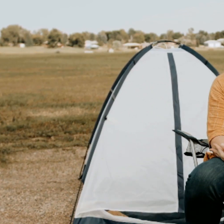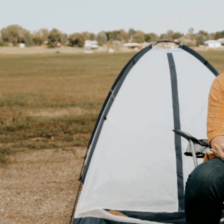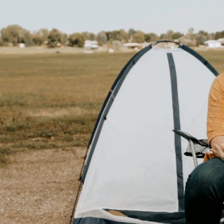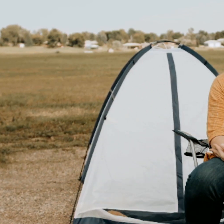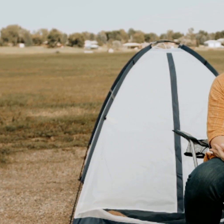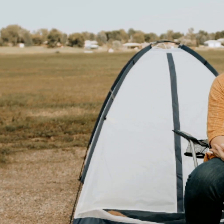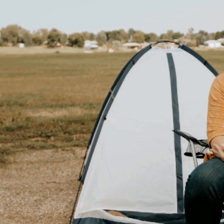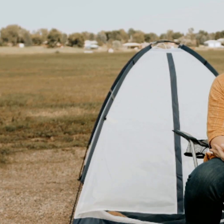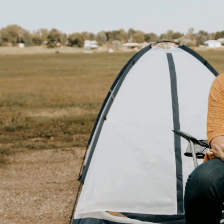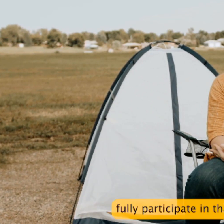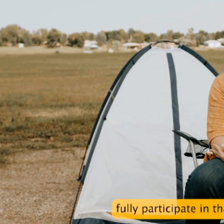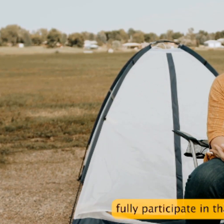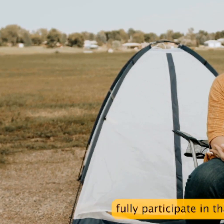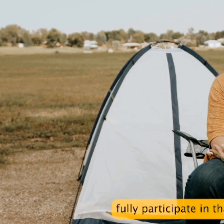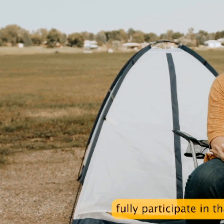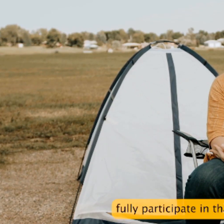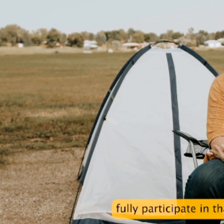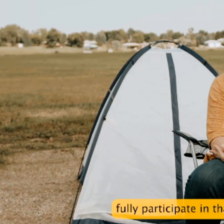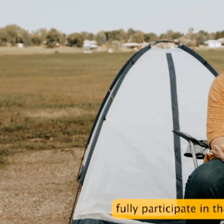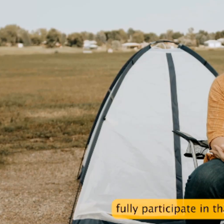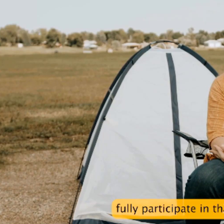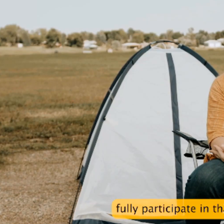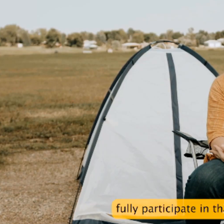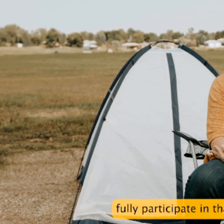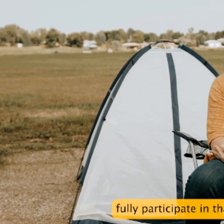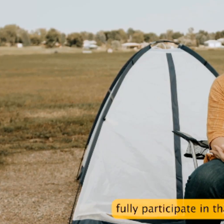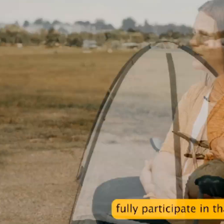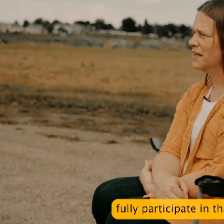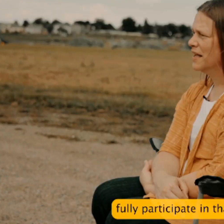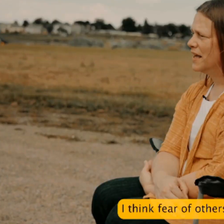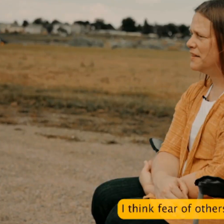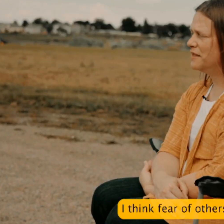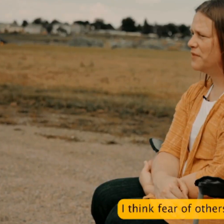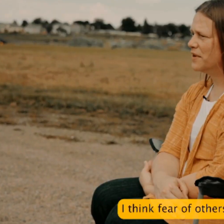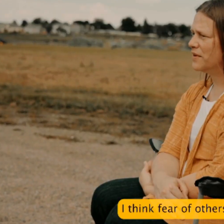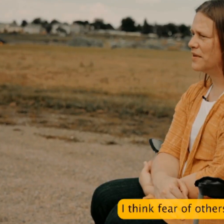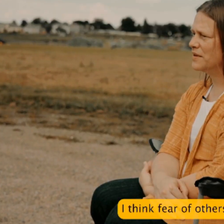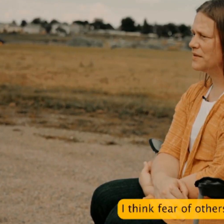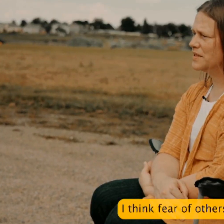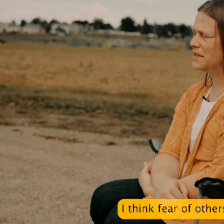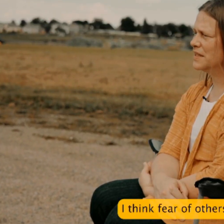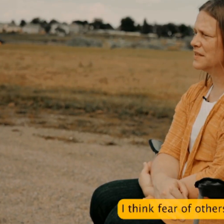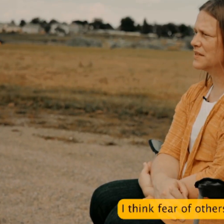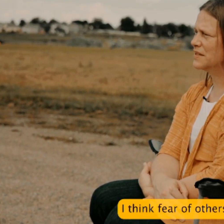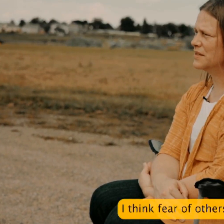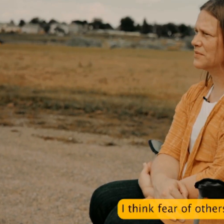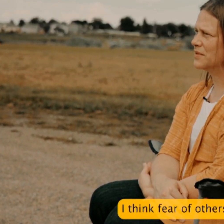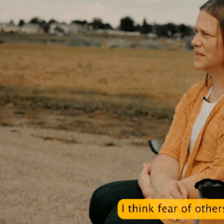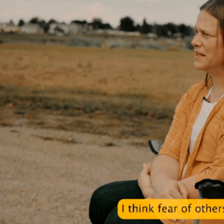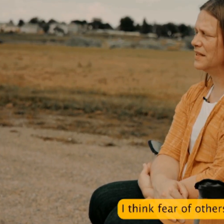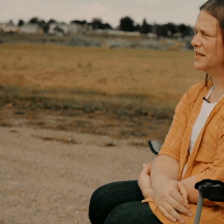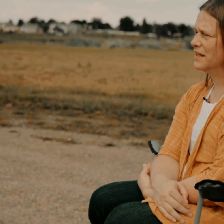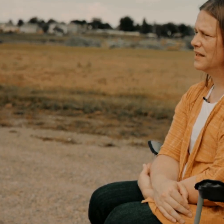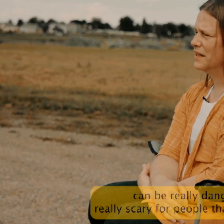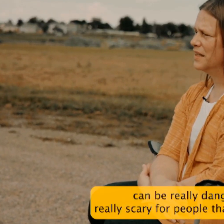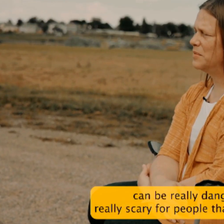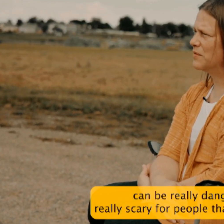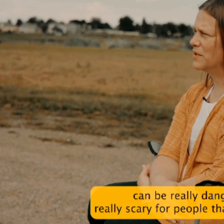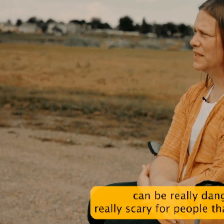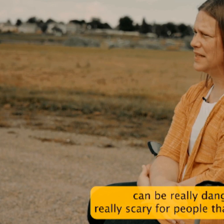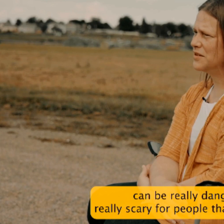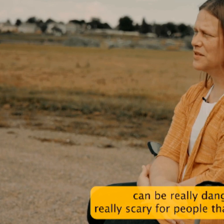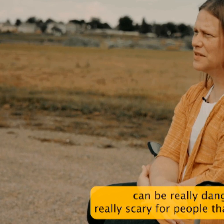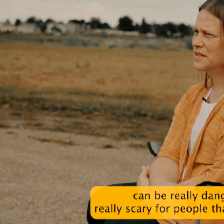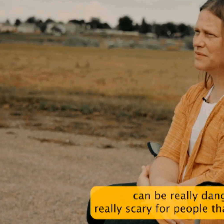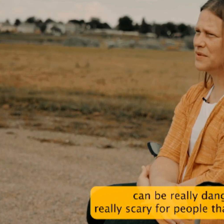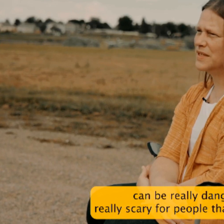to fully participate in that activity. I think fear of others is really, can be